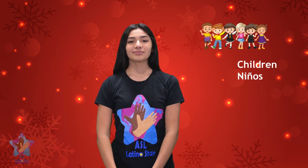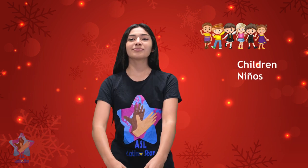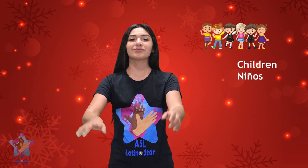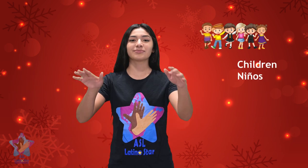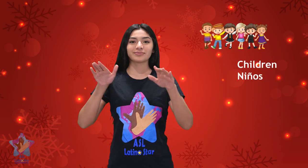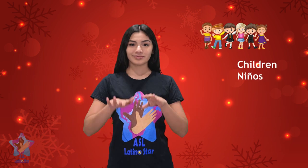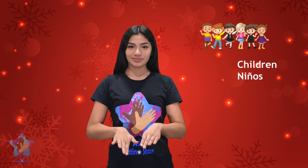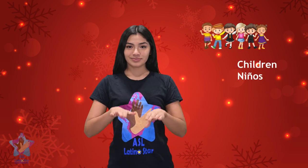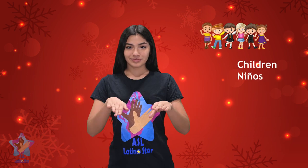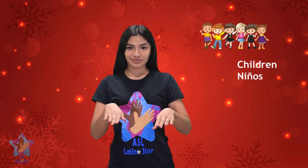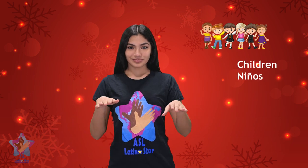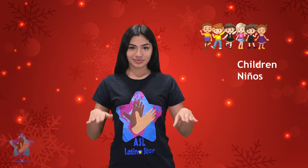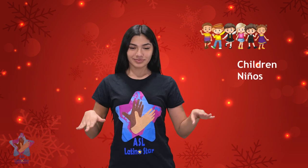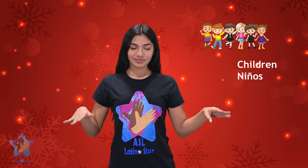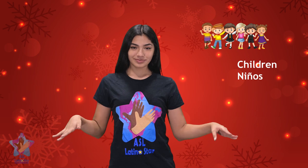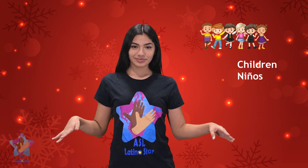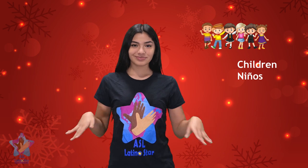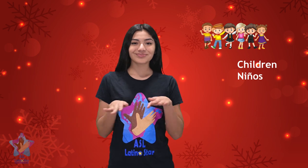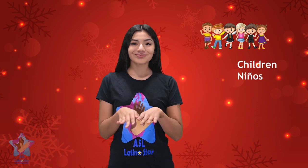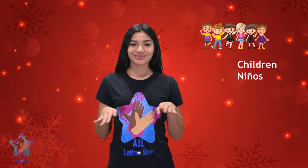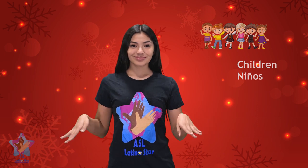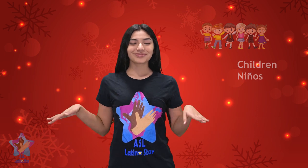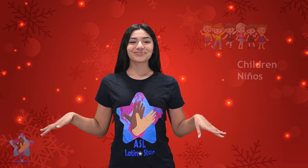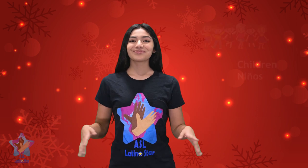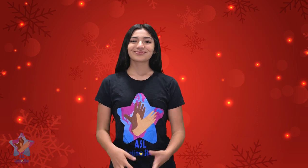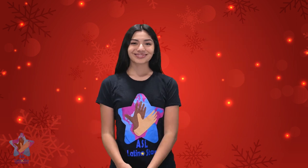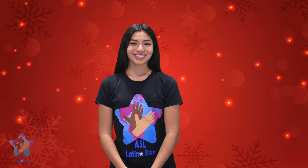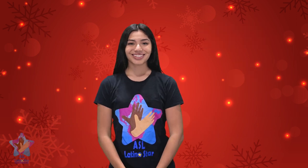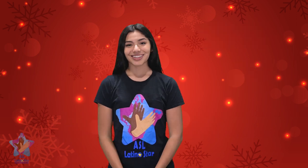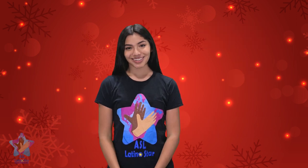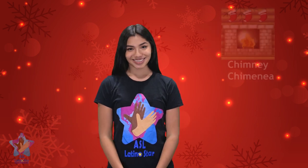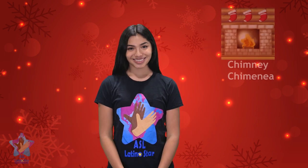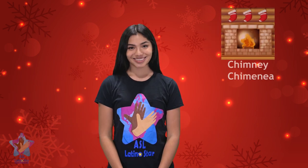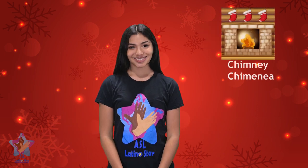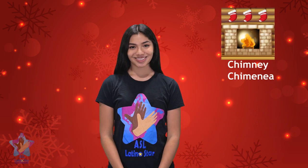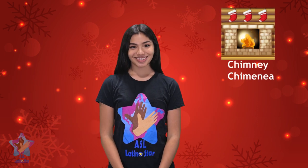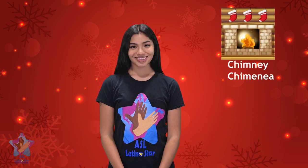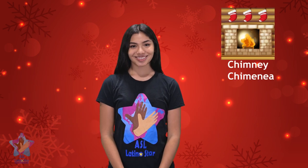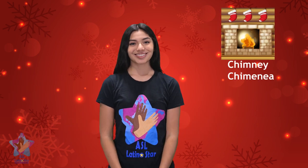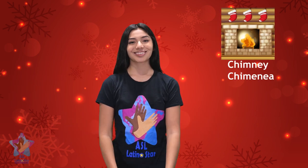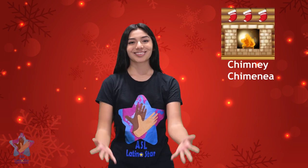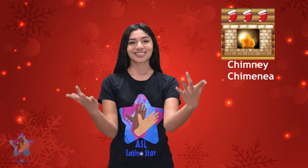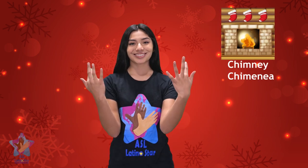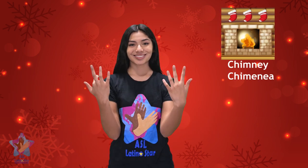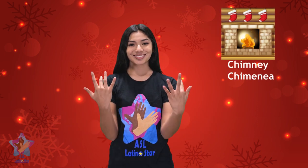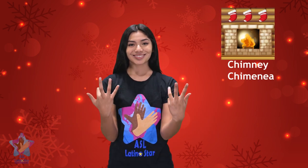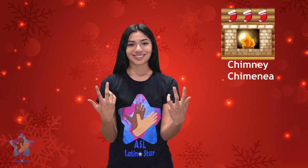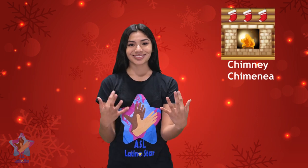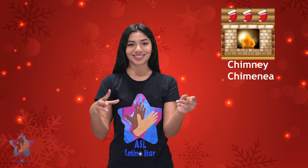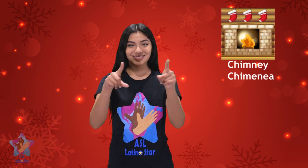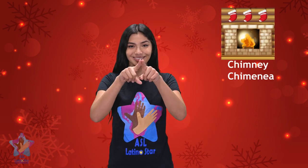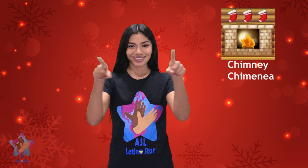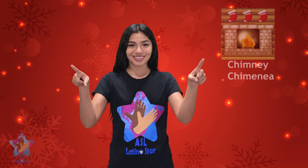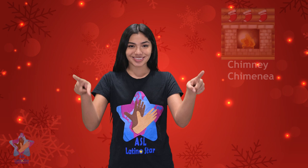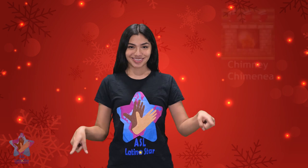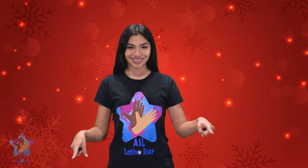Niños. Niños. Niños. Chimney. Chimenea. Chimenea. Chimenea.